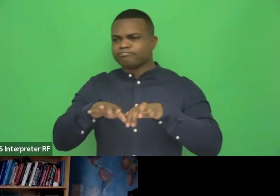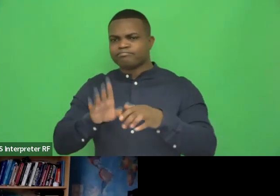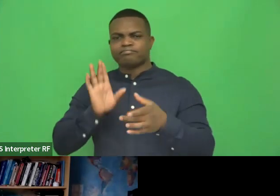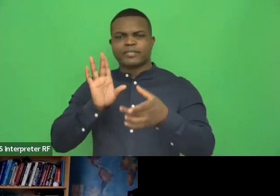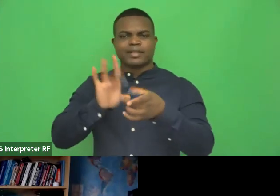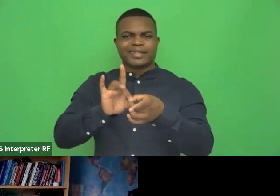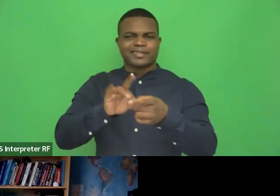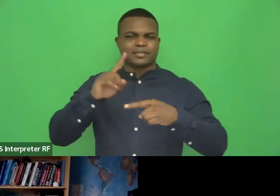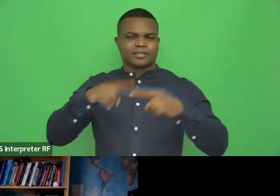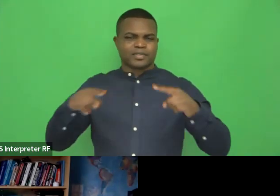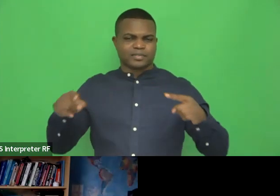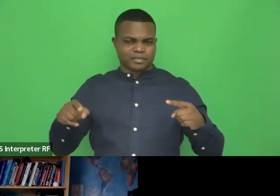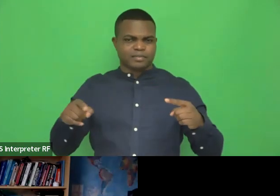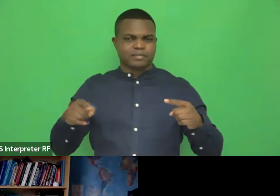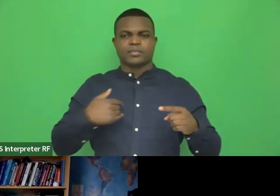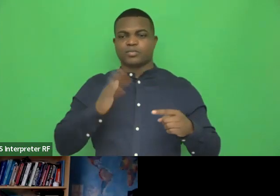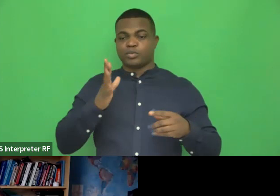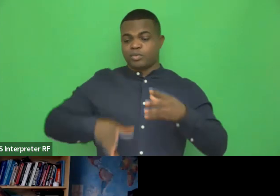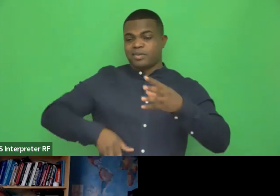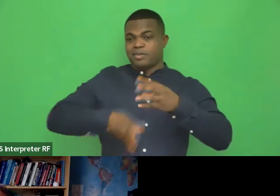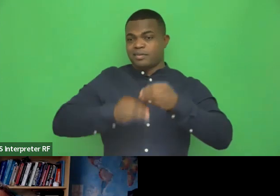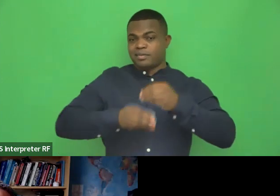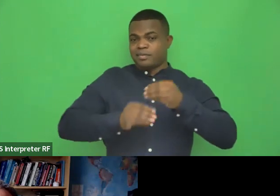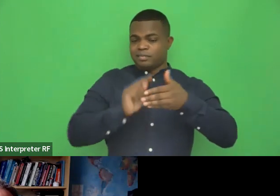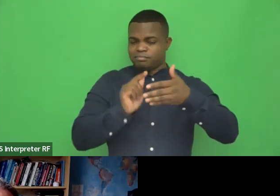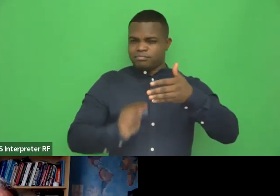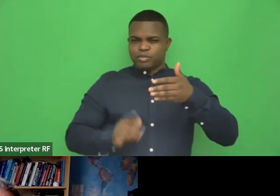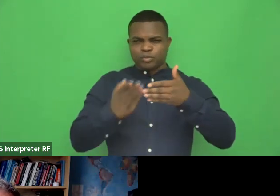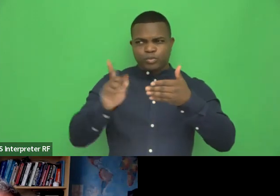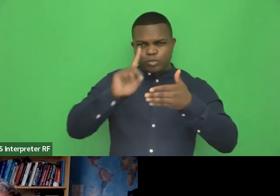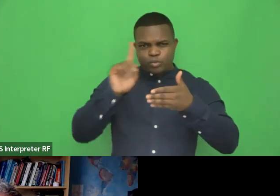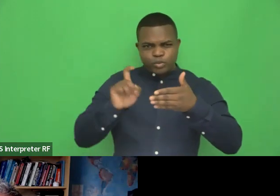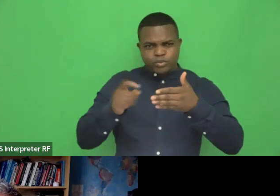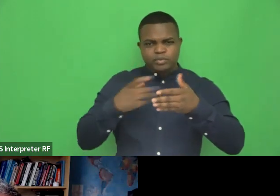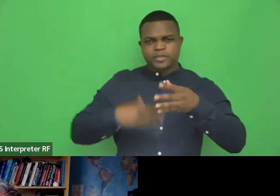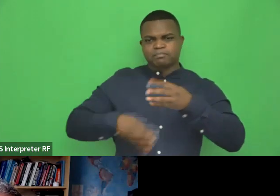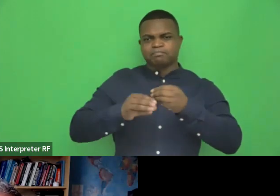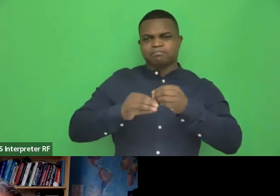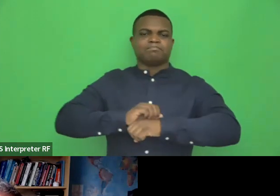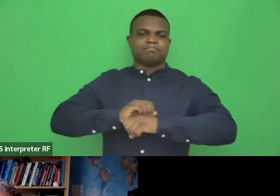you again for having me. Thank you, Richard, and thank you all. See you next time. Bye-bye.